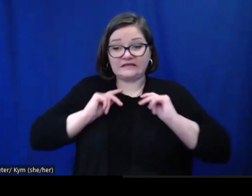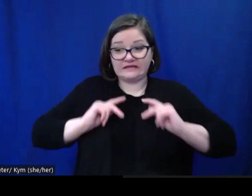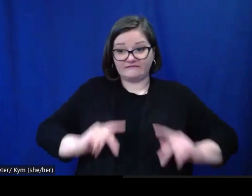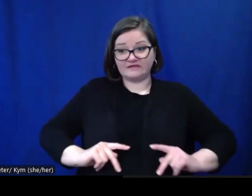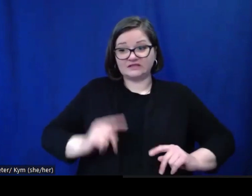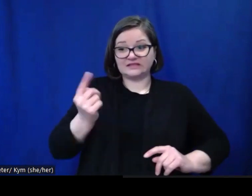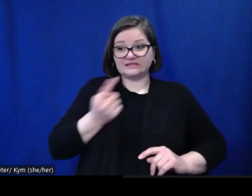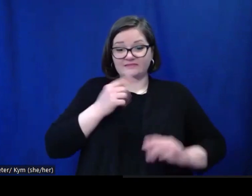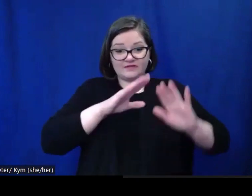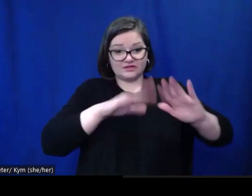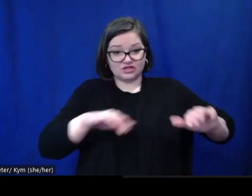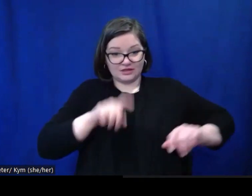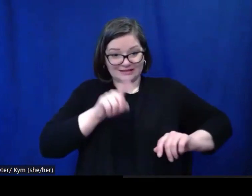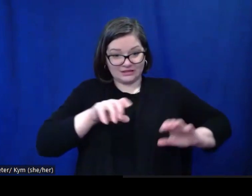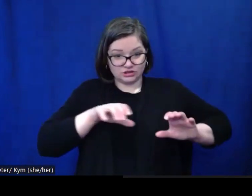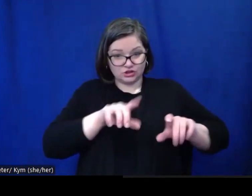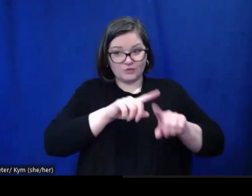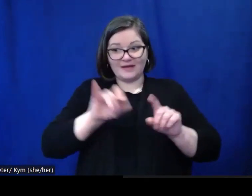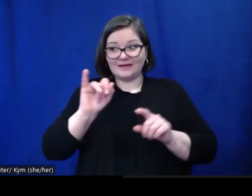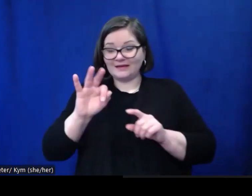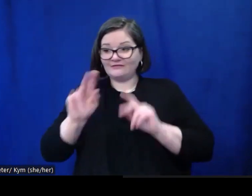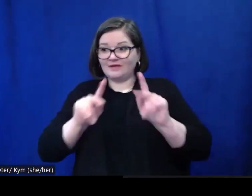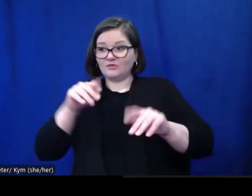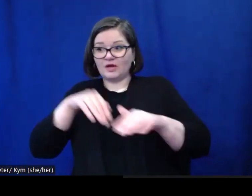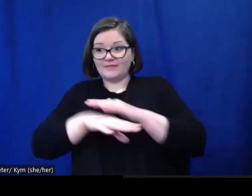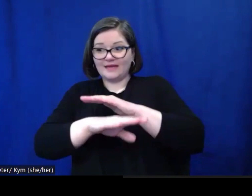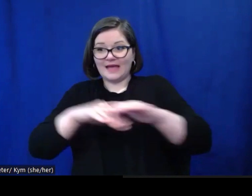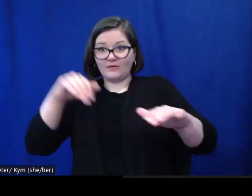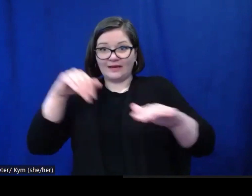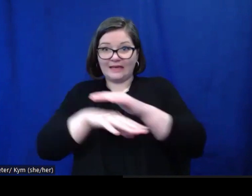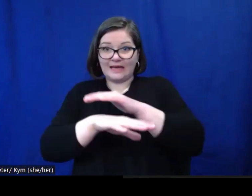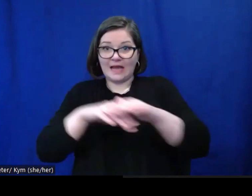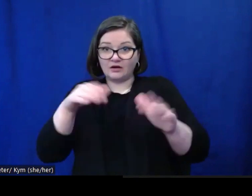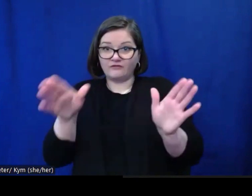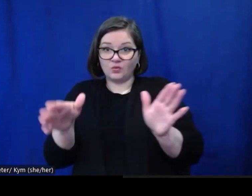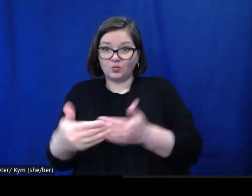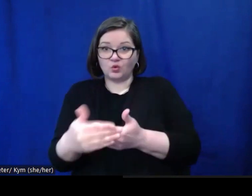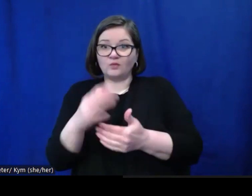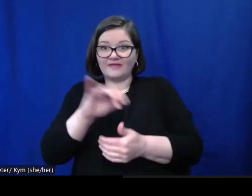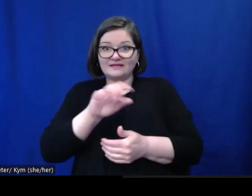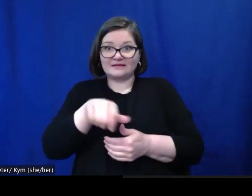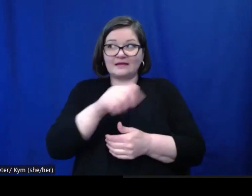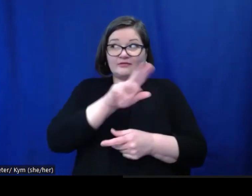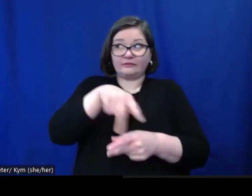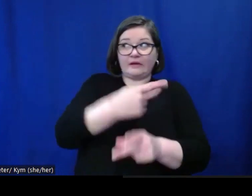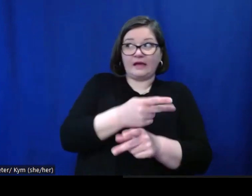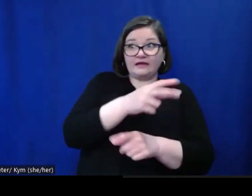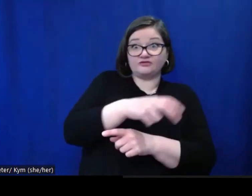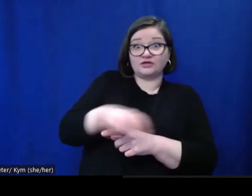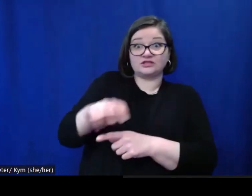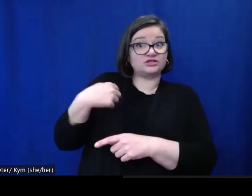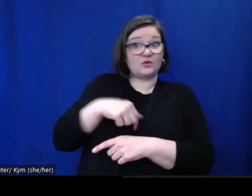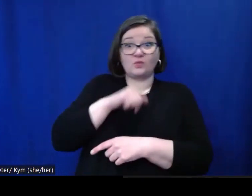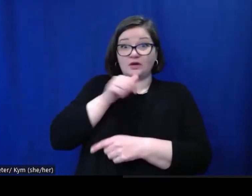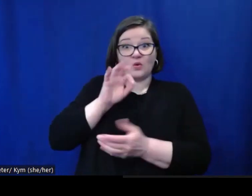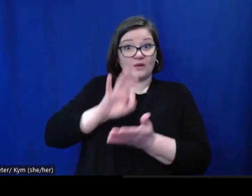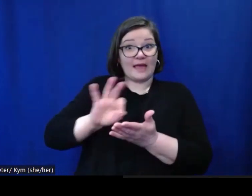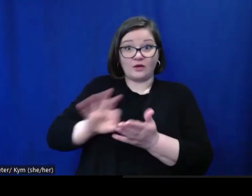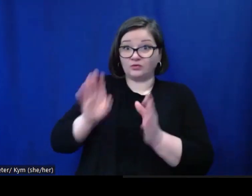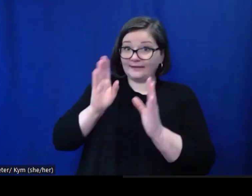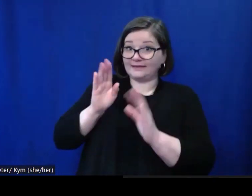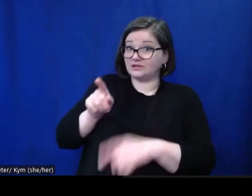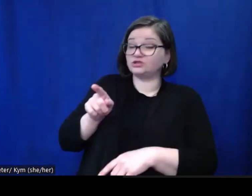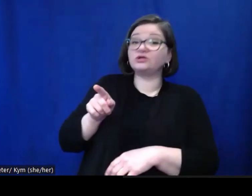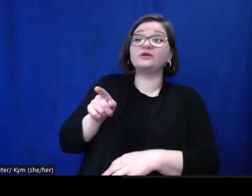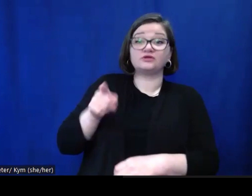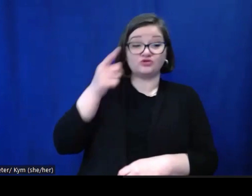do, but when people enter and exit the room, that is another form of transition that we never count. And so for